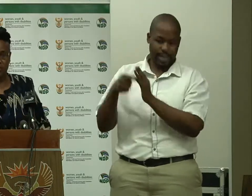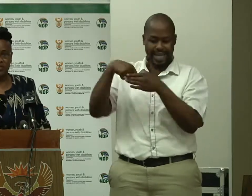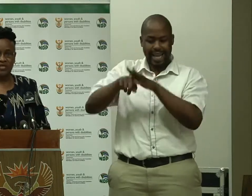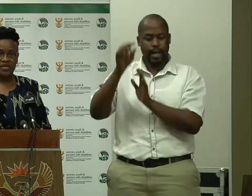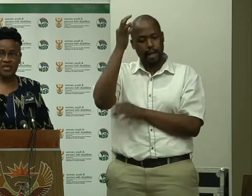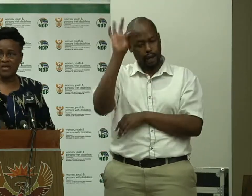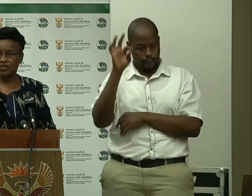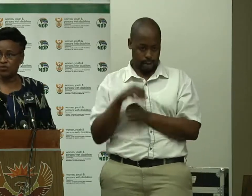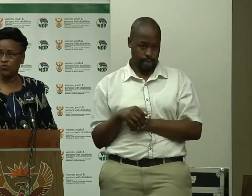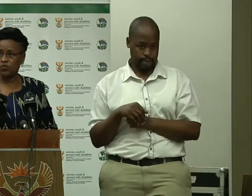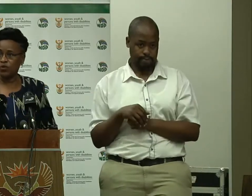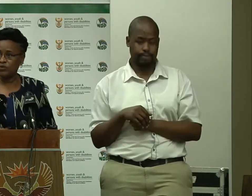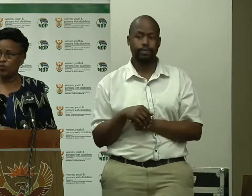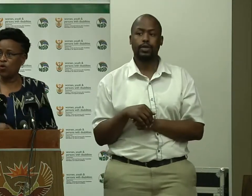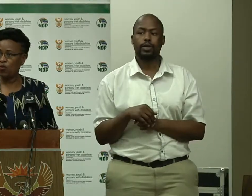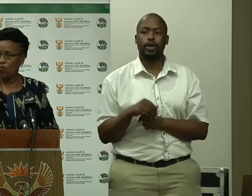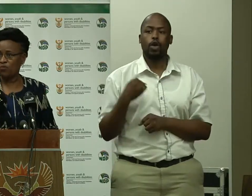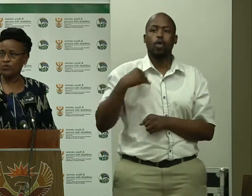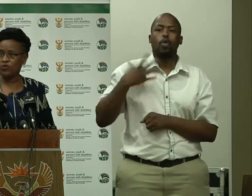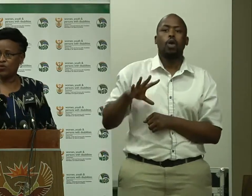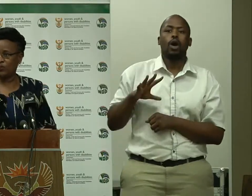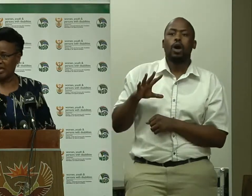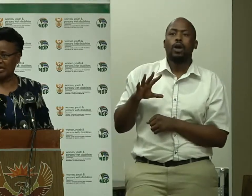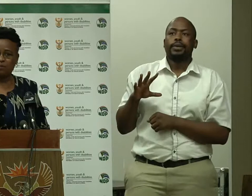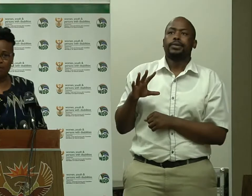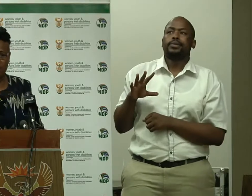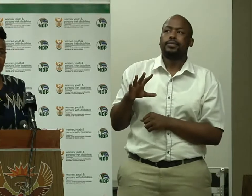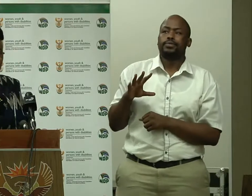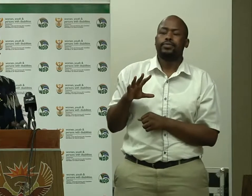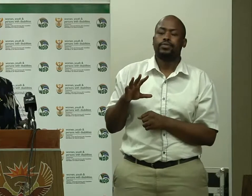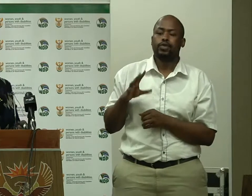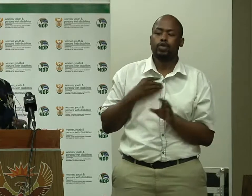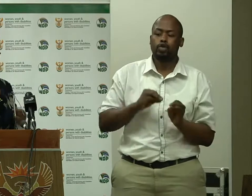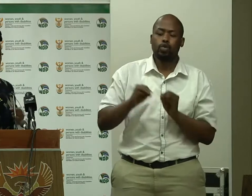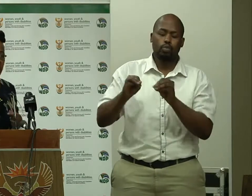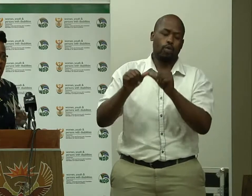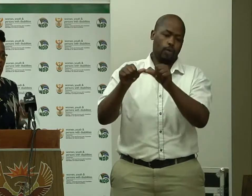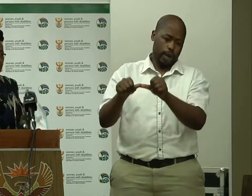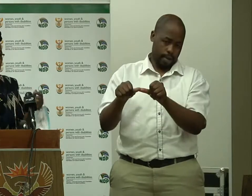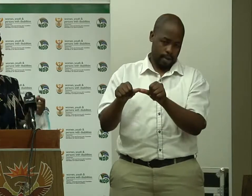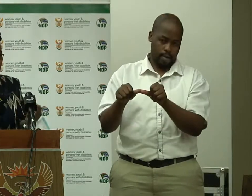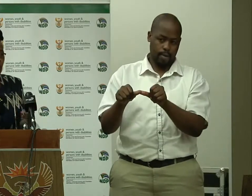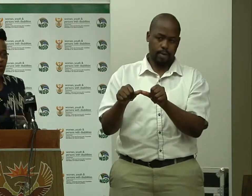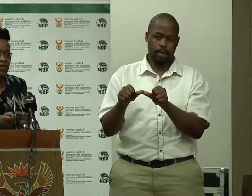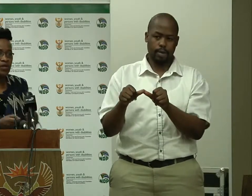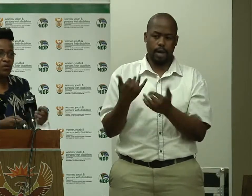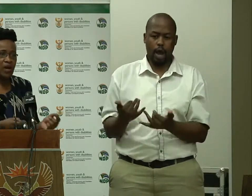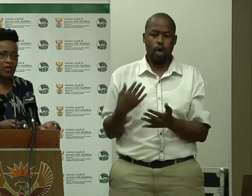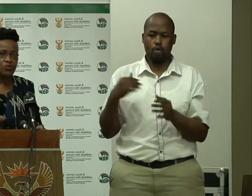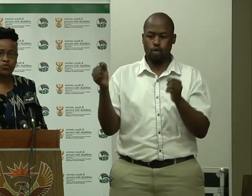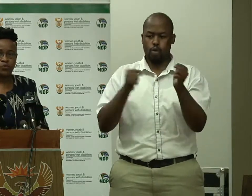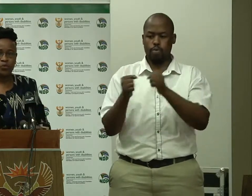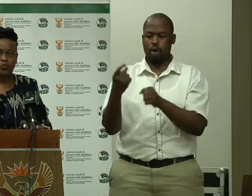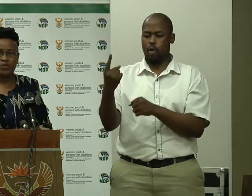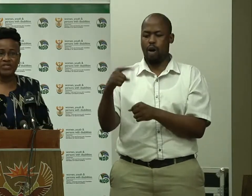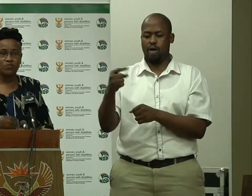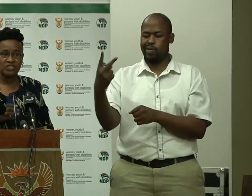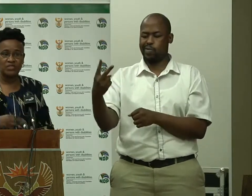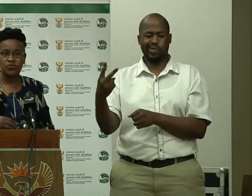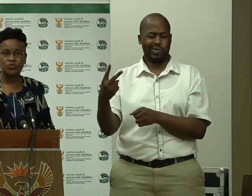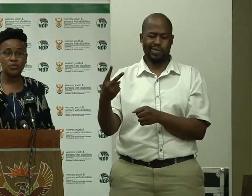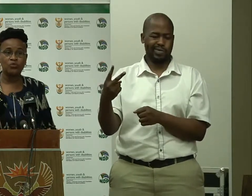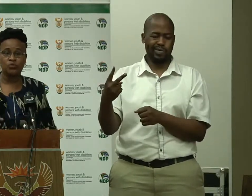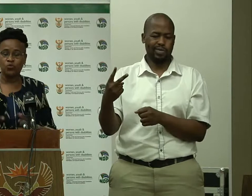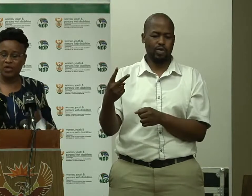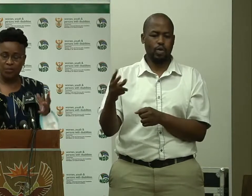leap. We want to go, a leap bounds rather than now we employ 1 or 2 people or whatever.